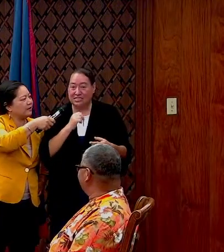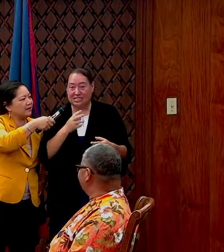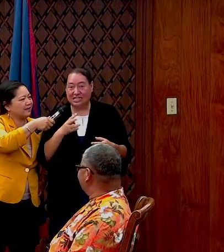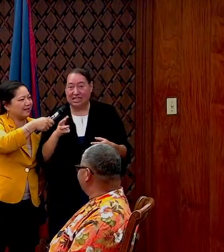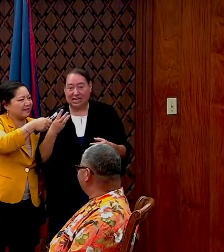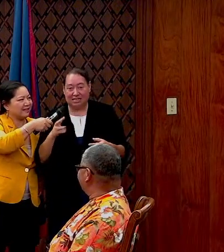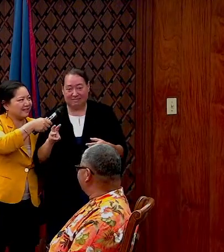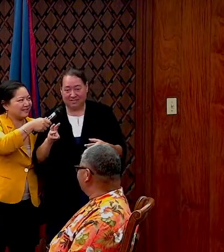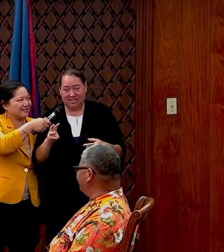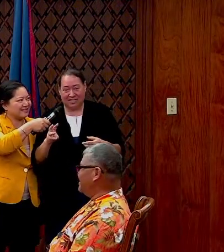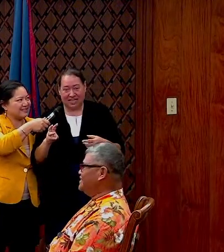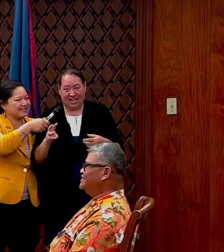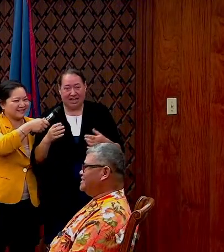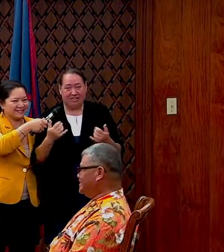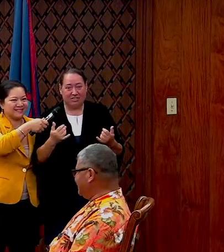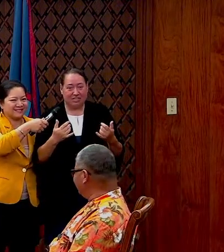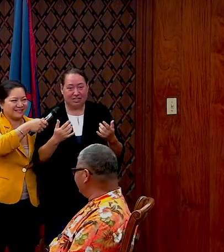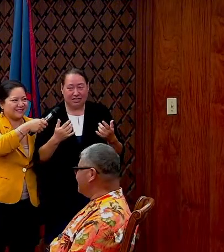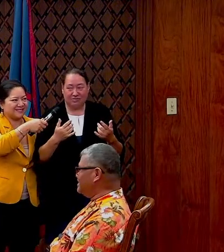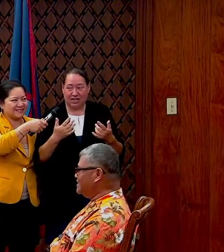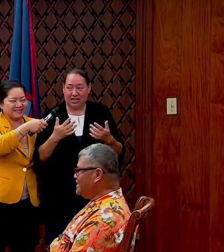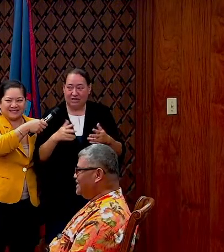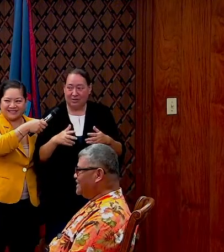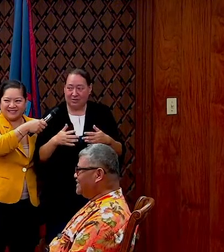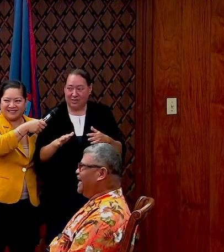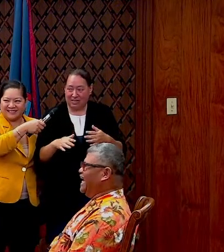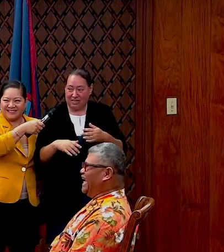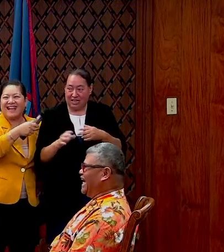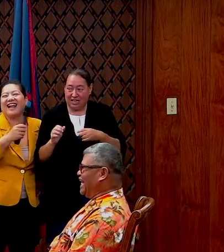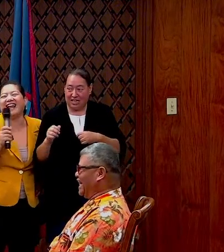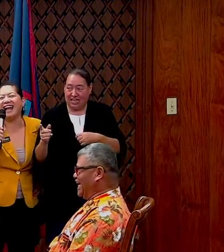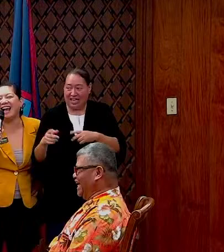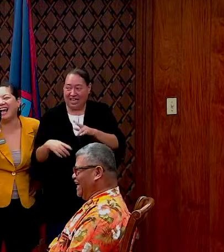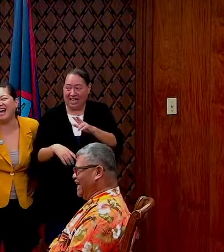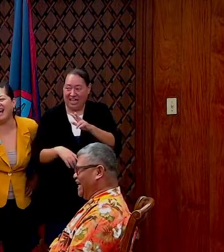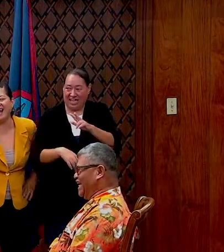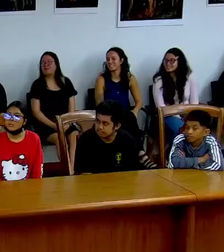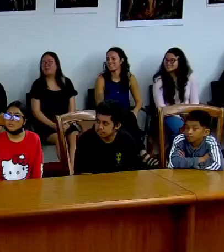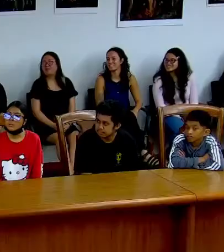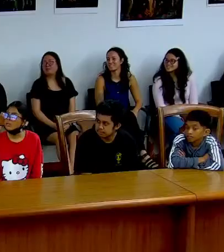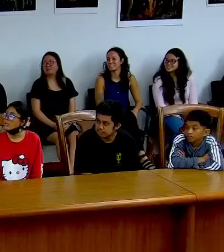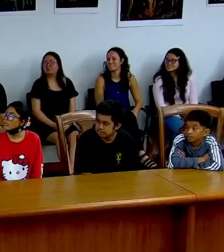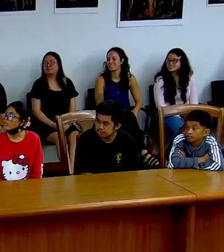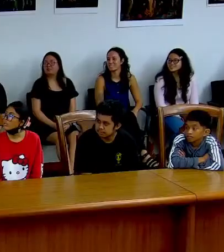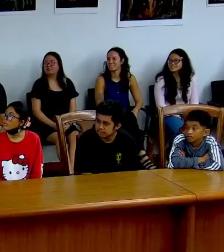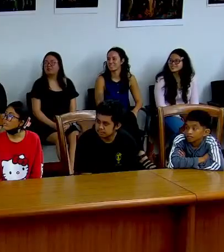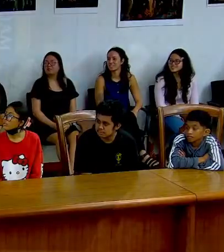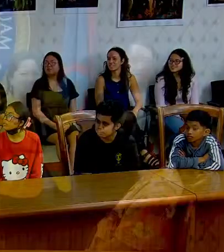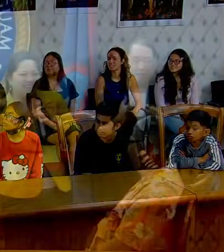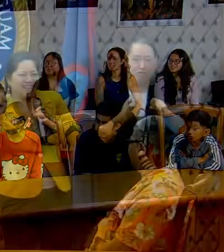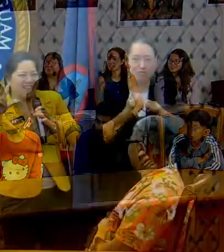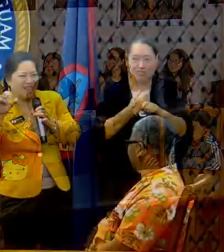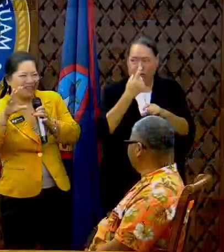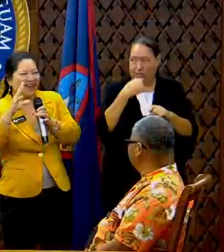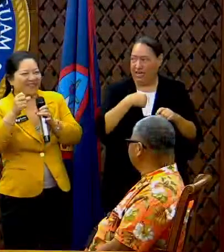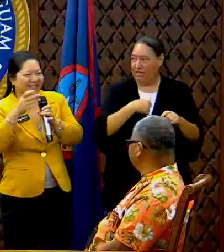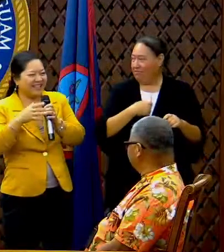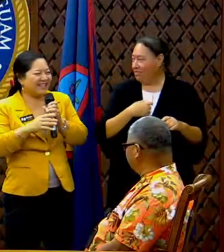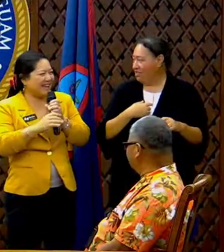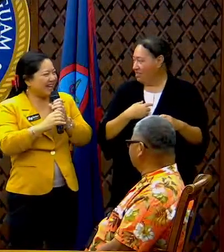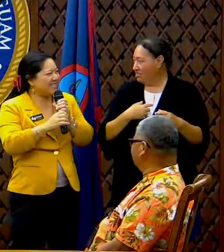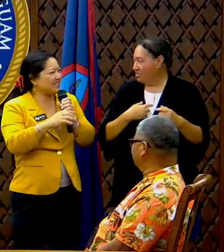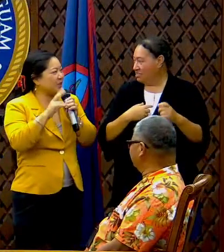was 16, and now it's already, yeah, already 35 years for